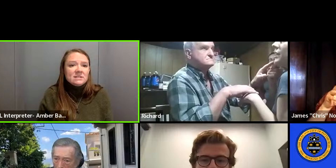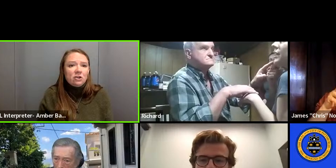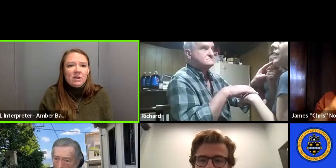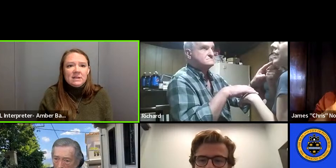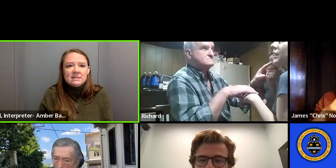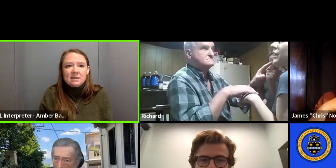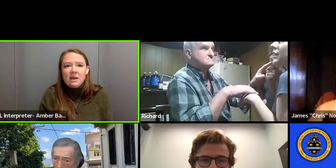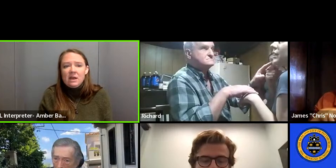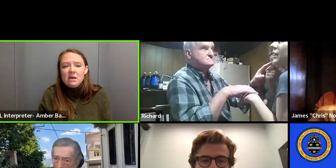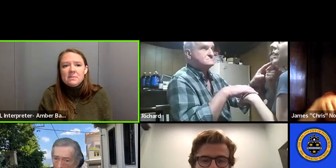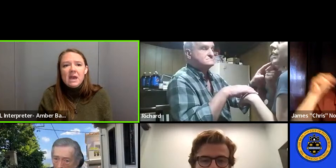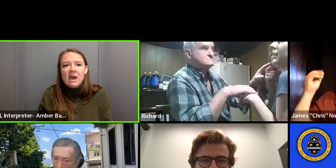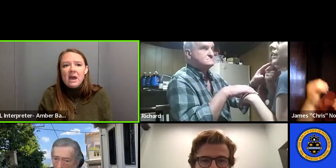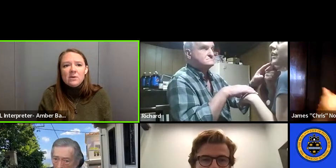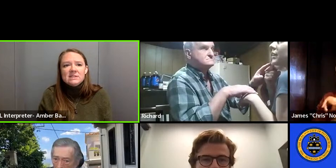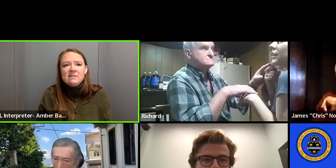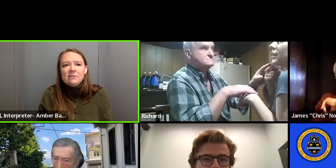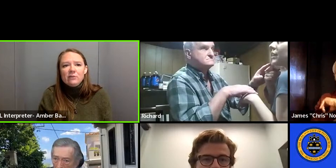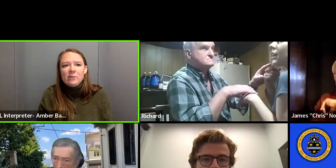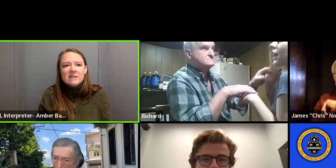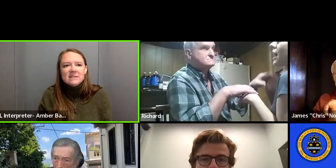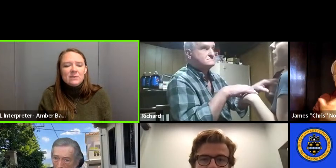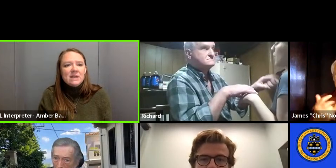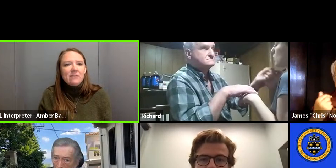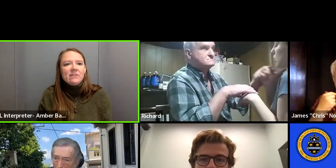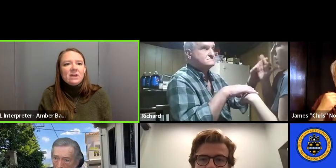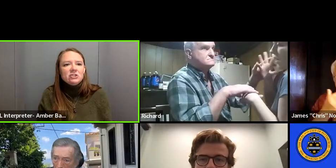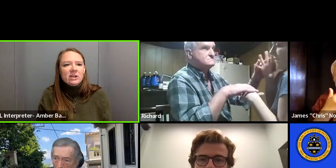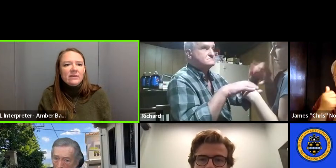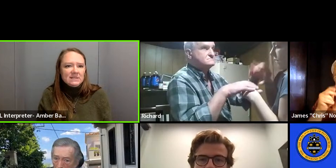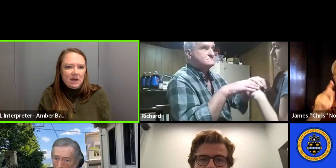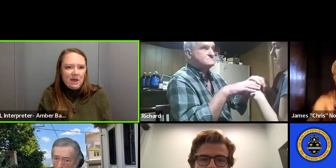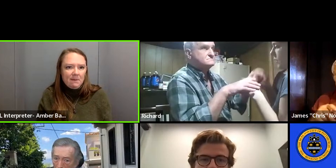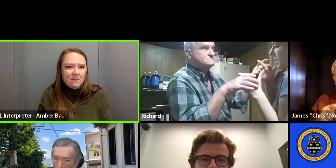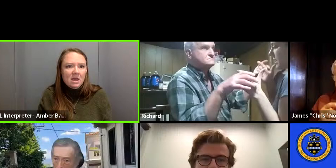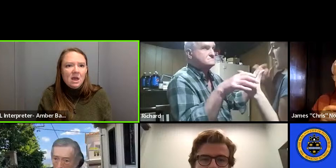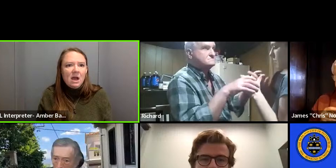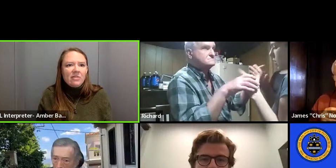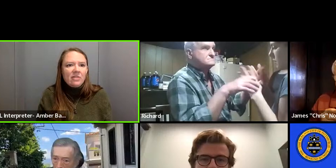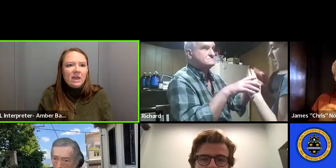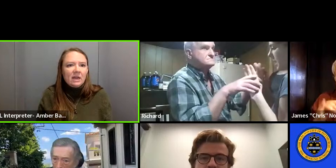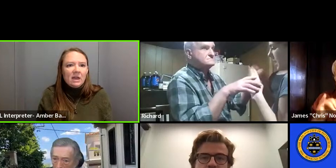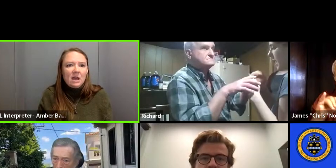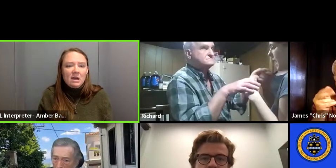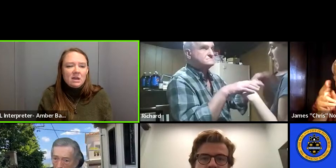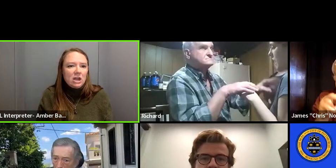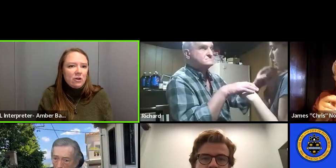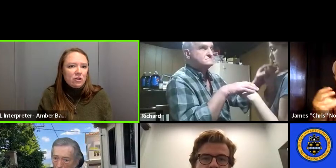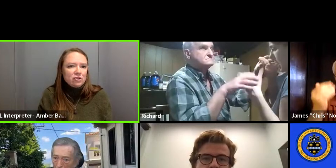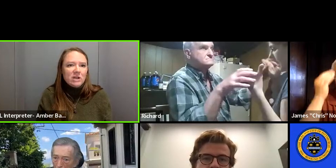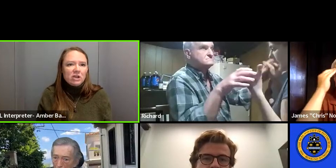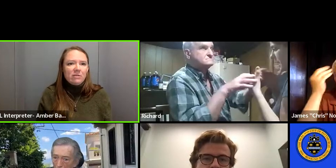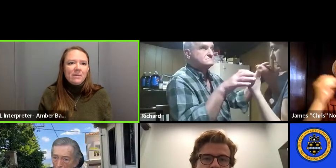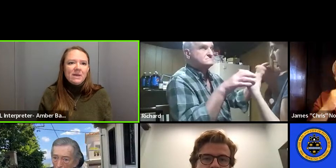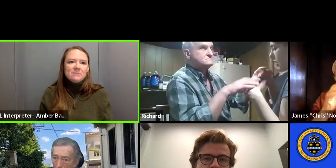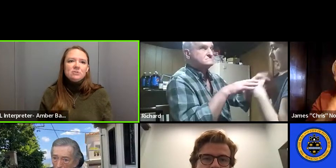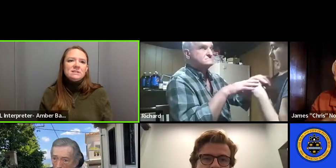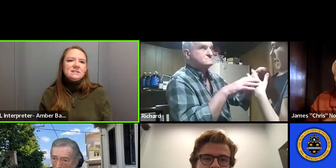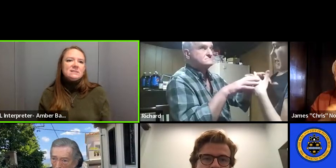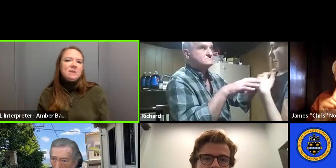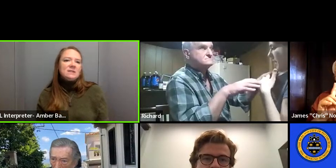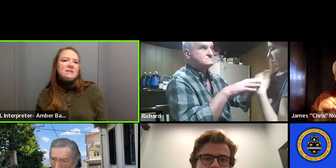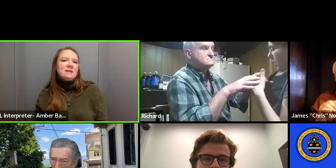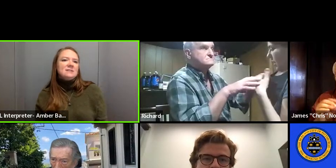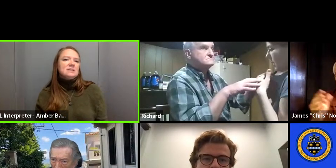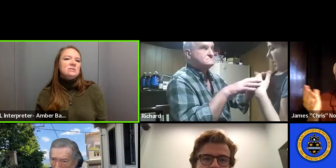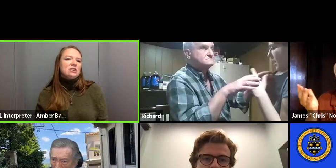This is Chris. Yeah, I wasn't involved because I was out of the country at the time. I think John, you're the best person